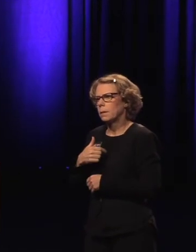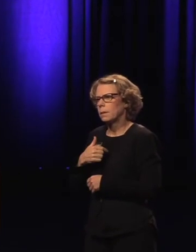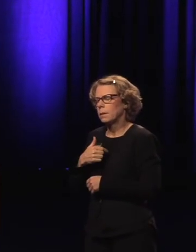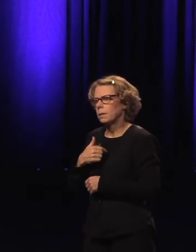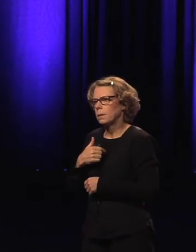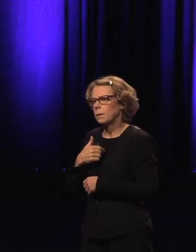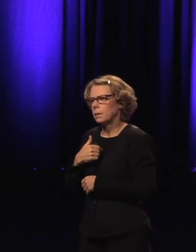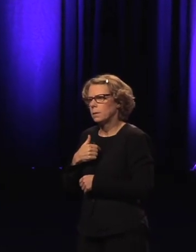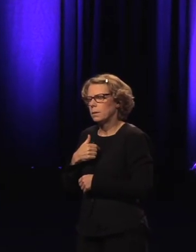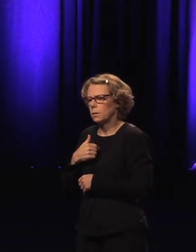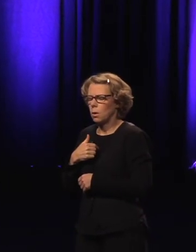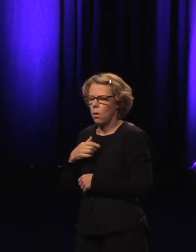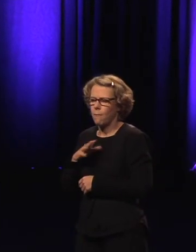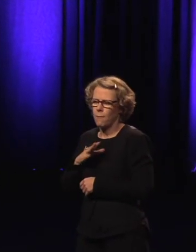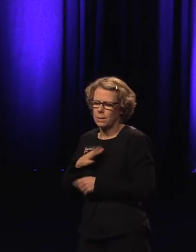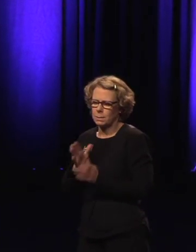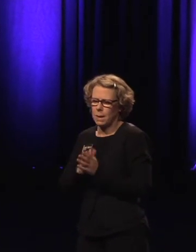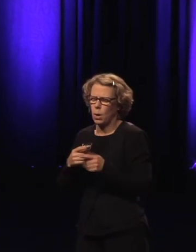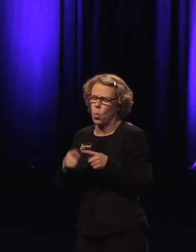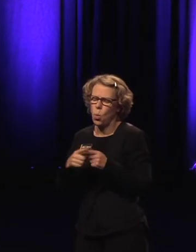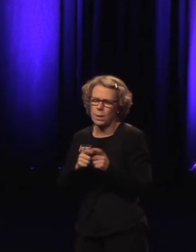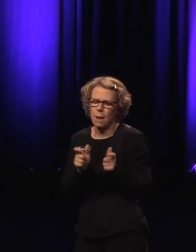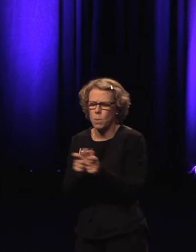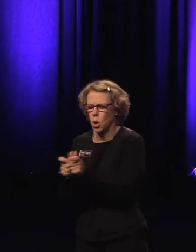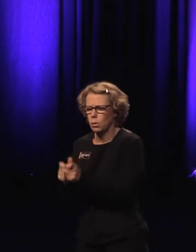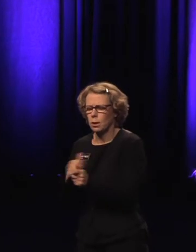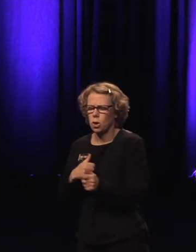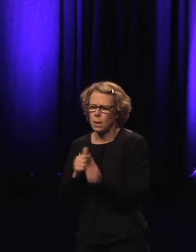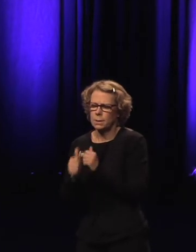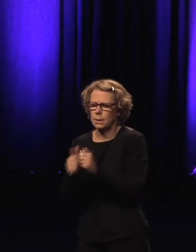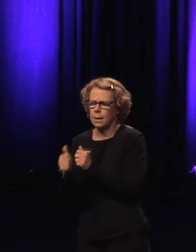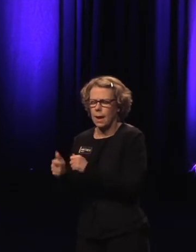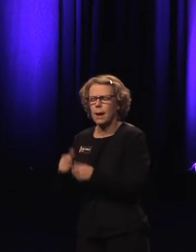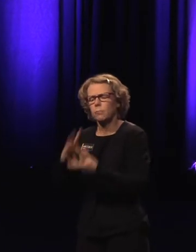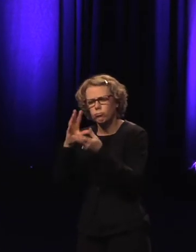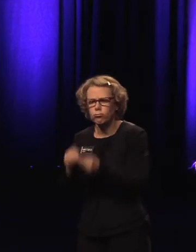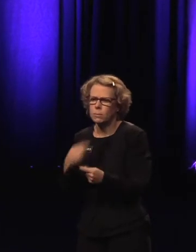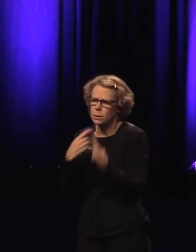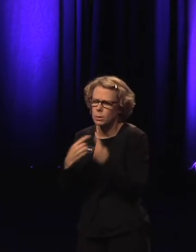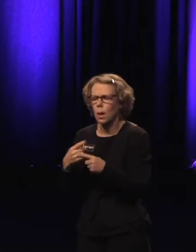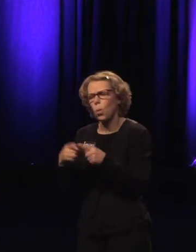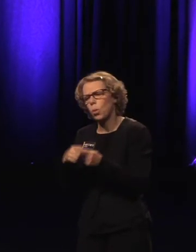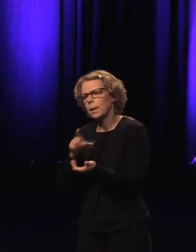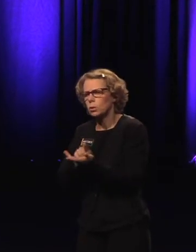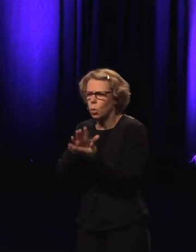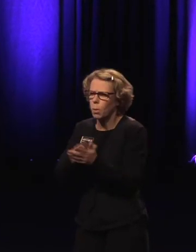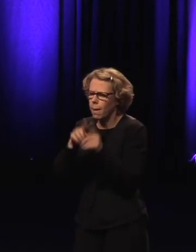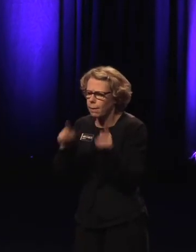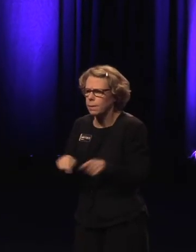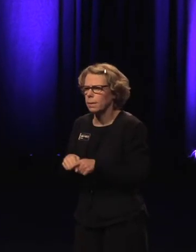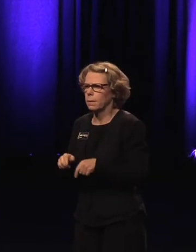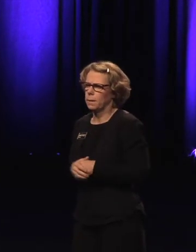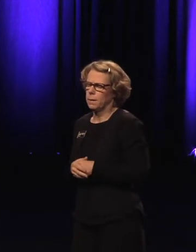official presentations of development policy documents, often launched with great pomp